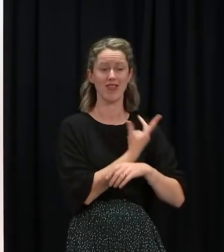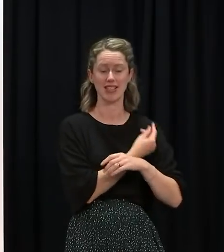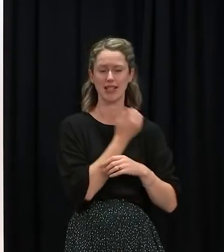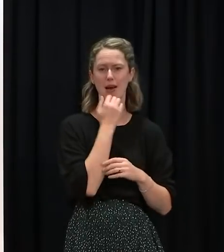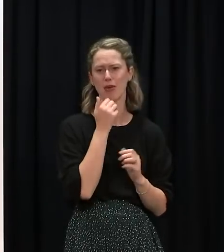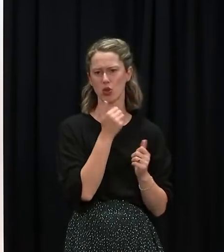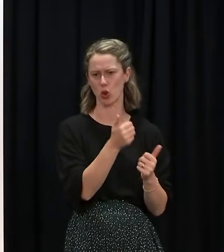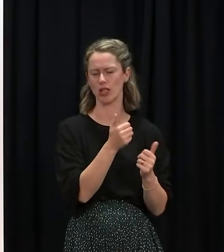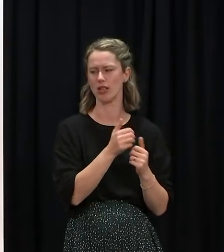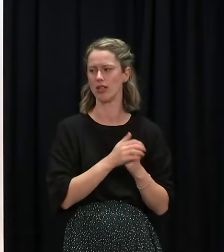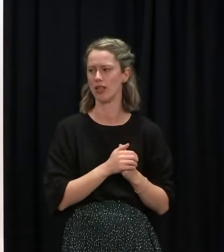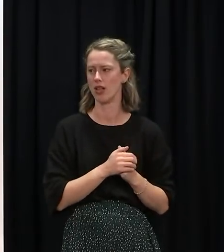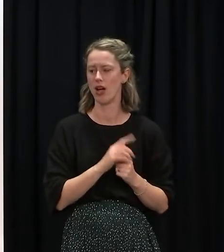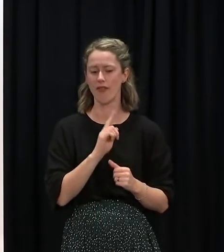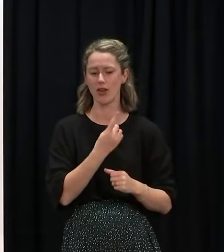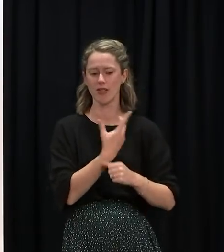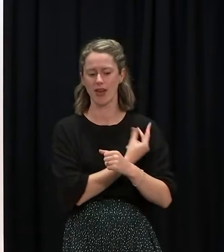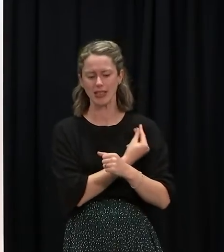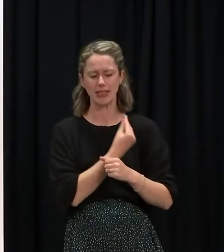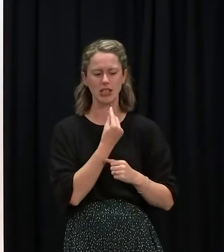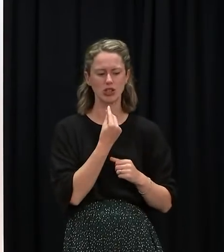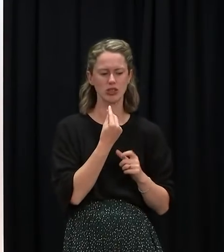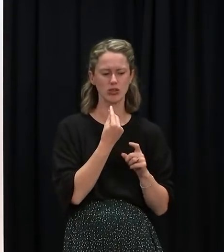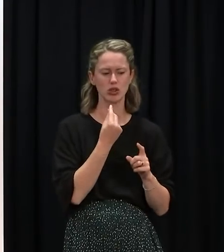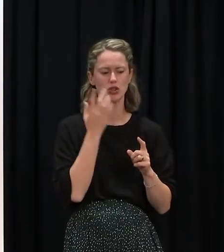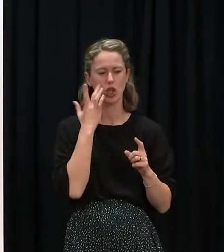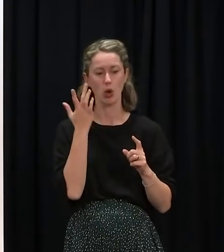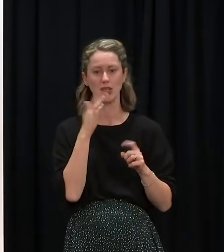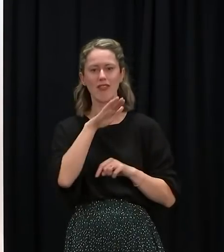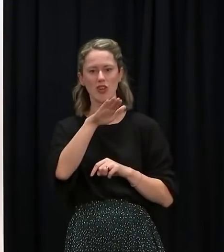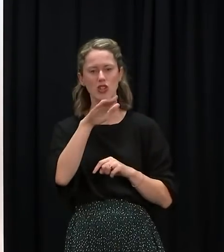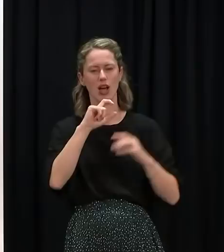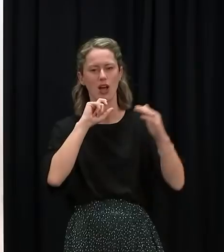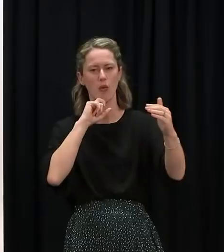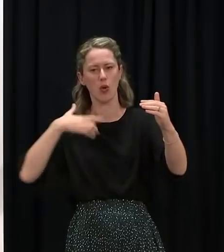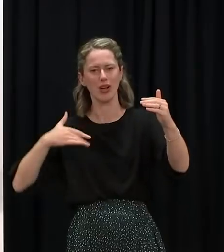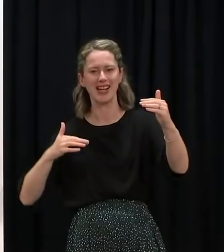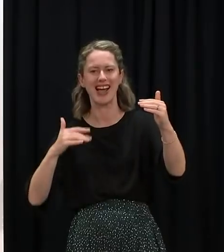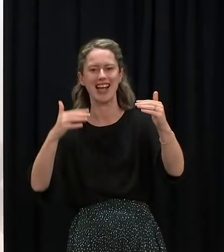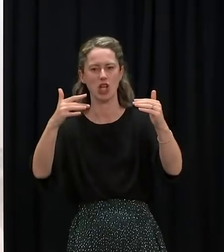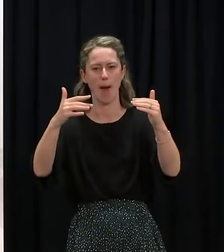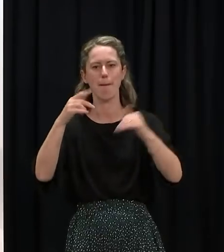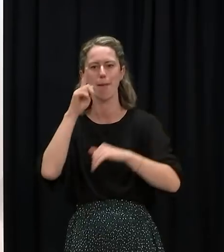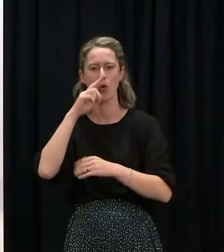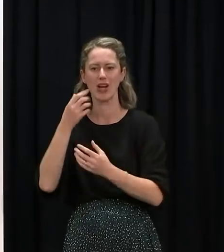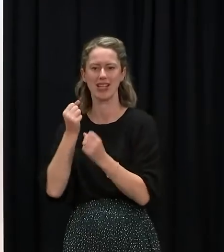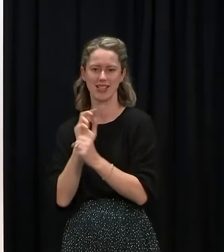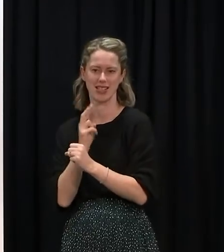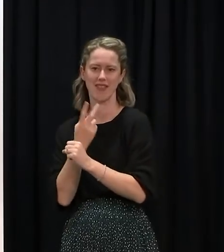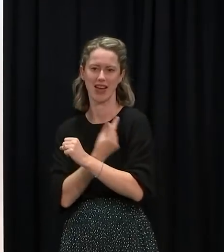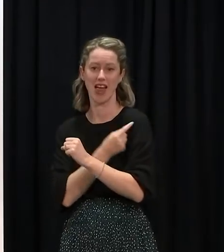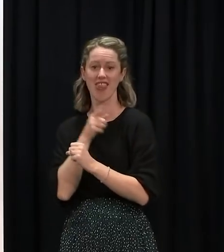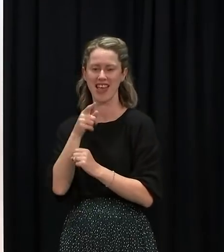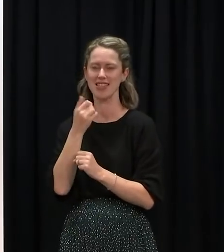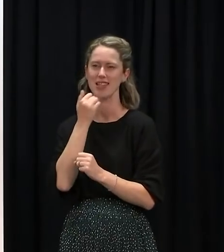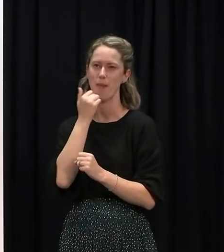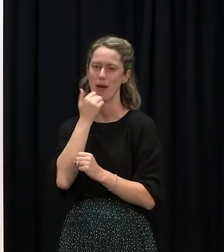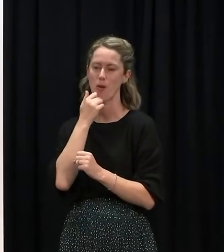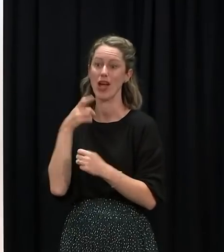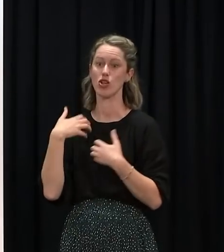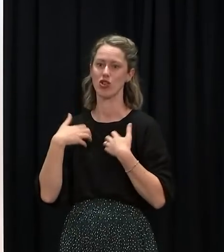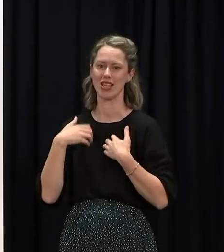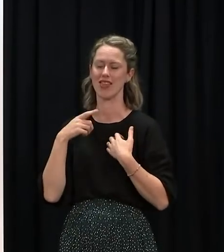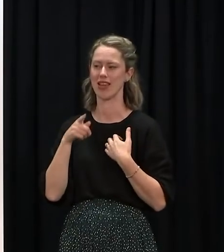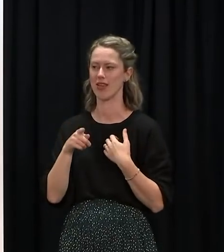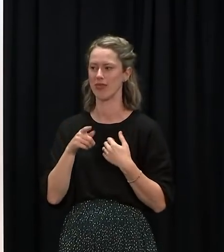first dose rate. I think the first dose rate gives us an idea of where we will get to in terms of people being fully vaccinated, and that is ultimately the number that we should be interested